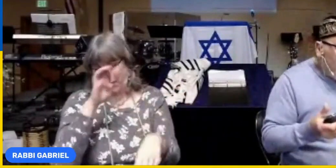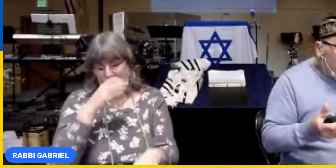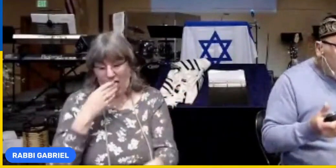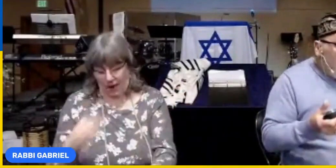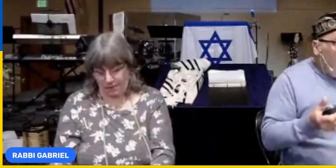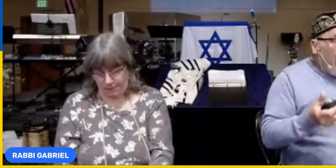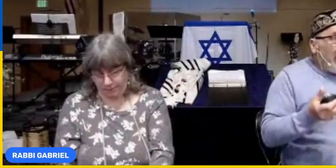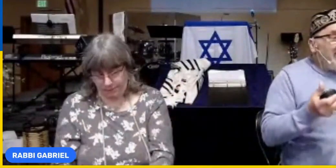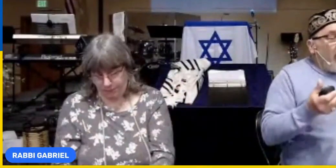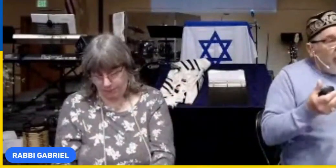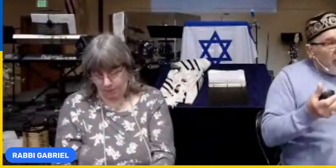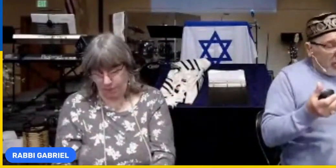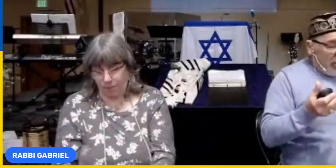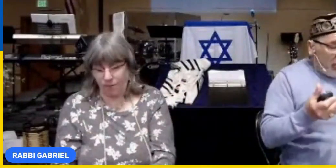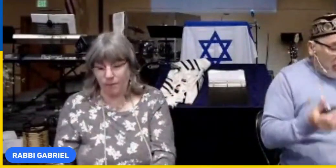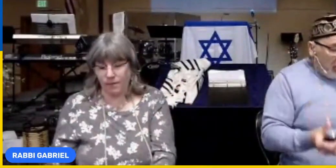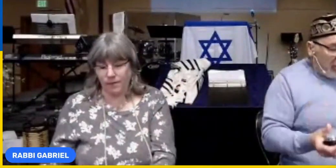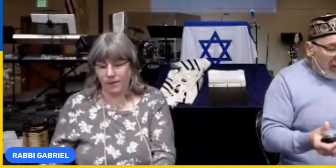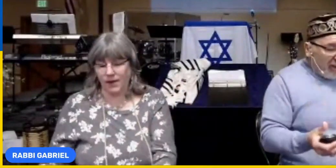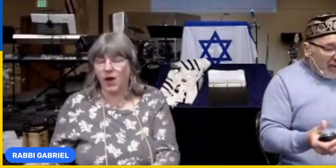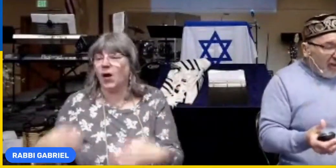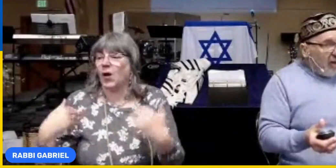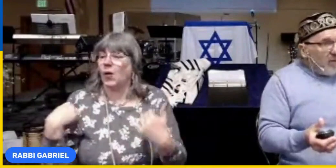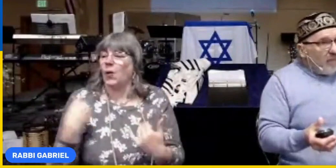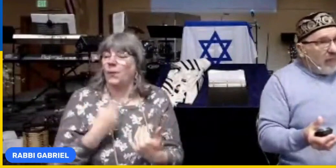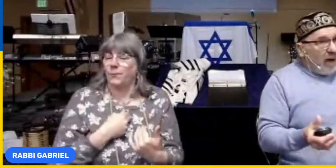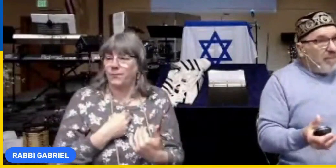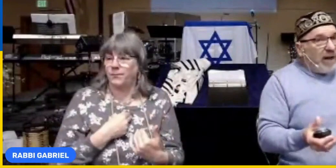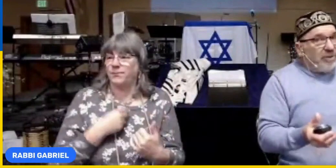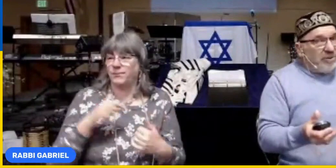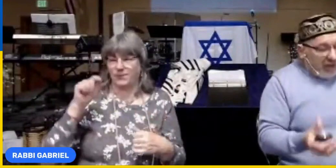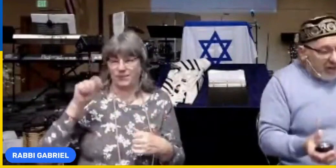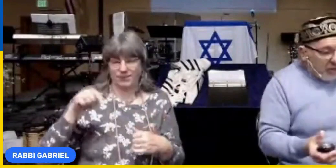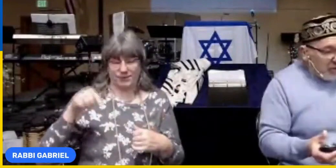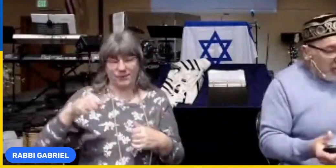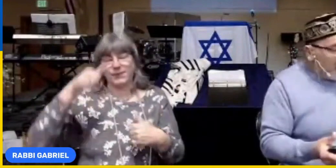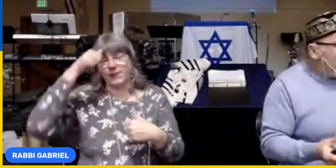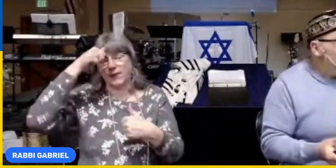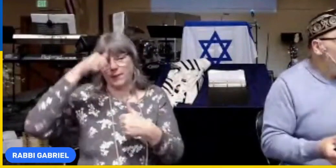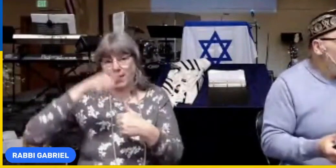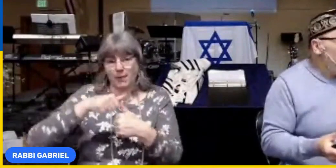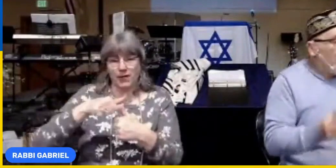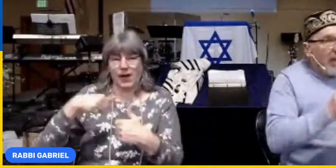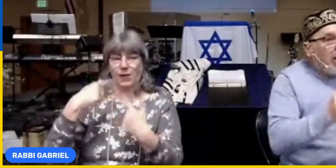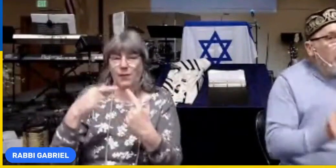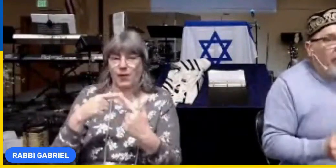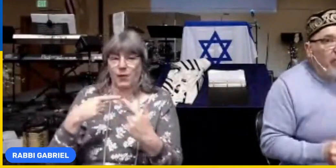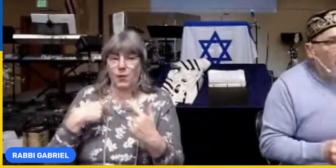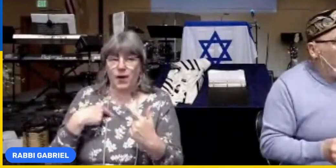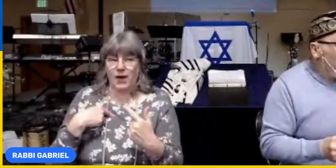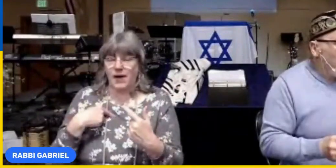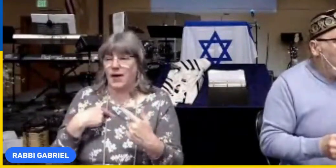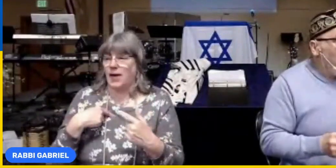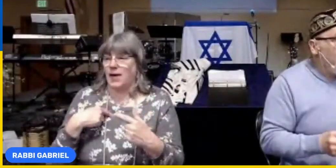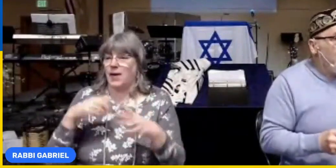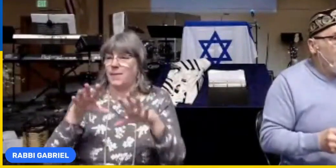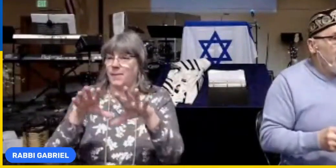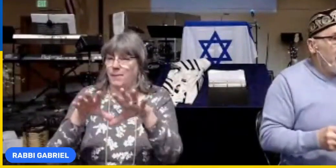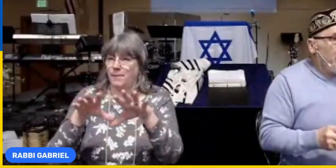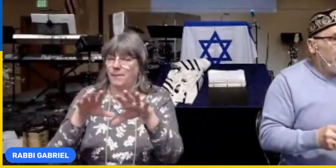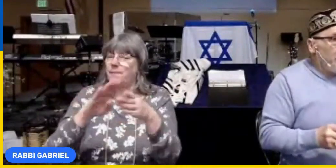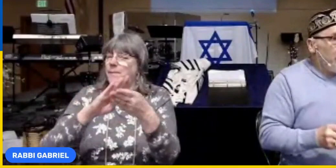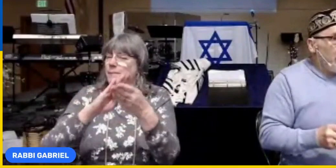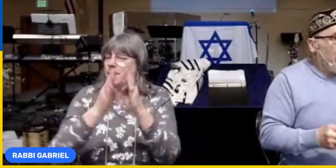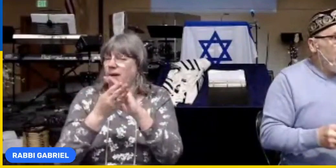thereof, it's also a story about the dangers of assimilation. And I know I've talked a lot about